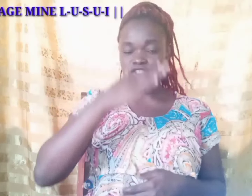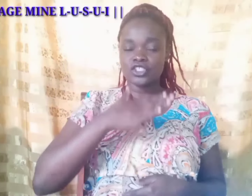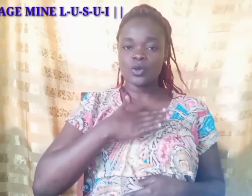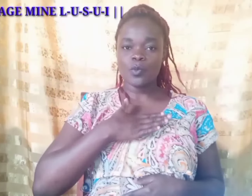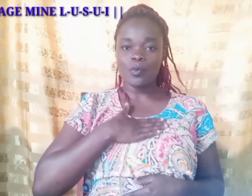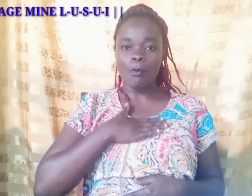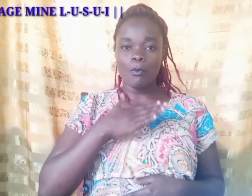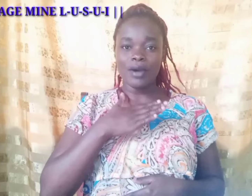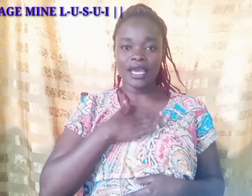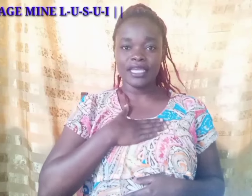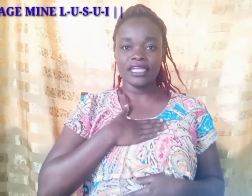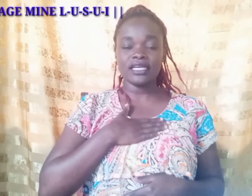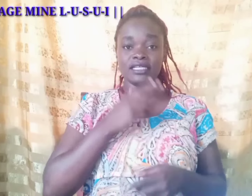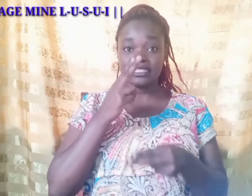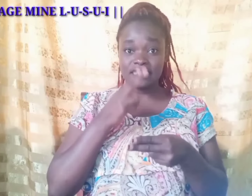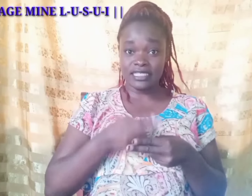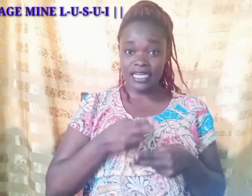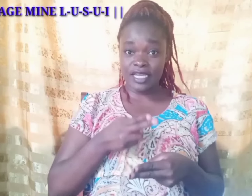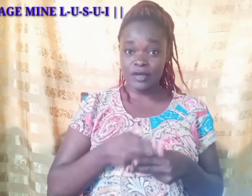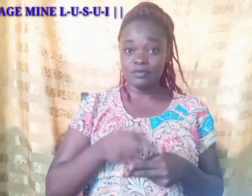village. Mine. Name.